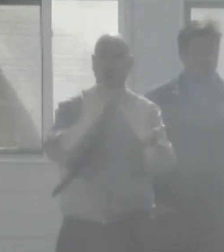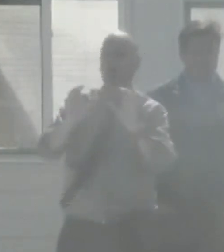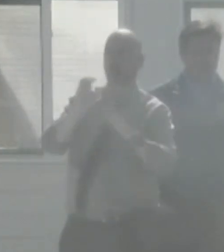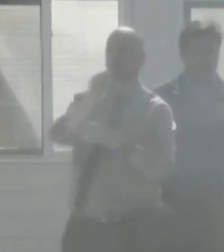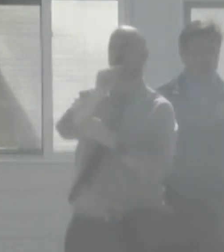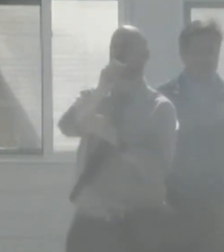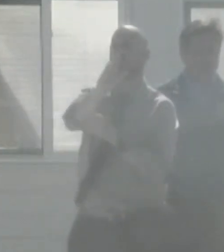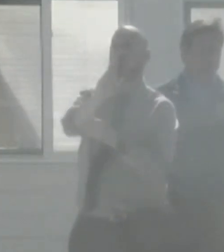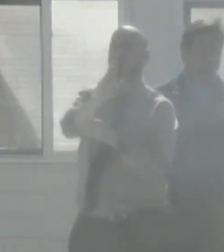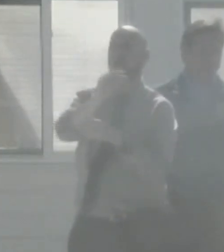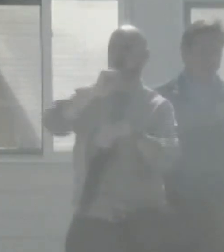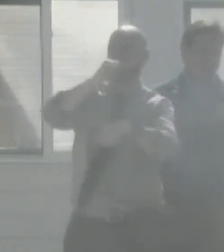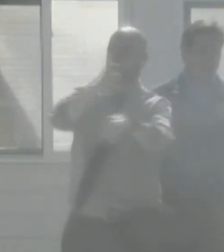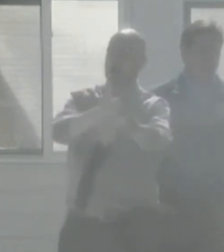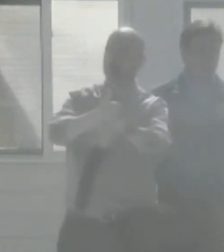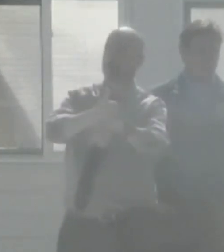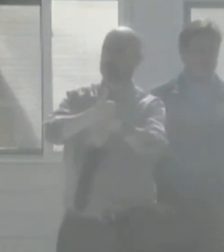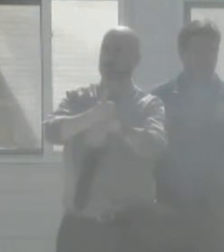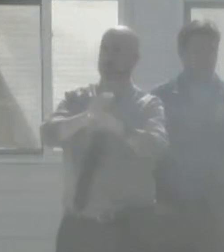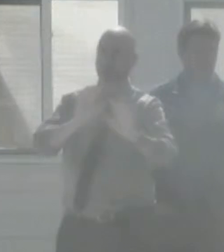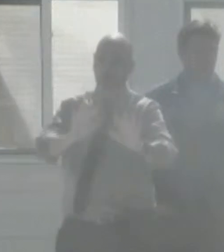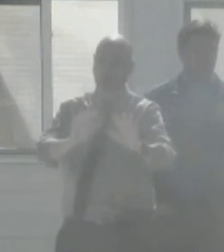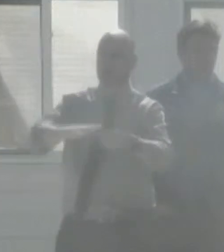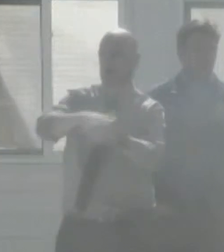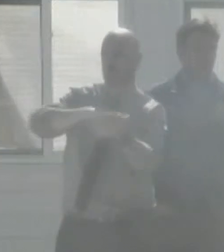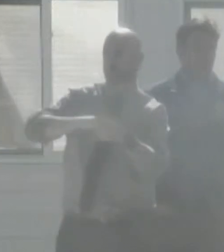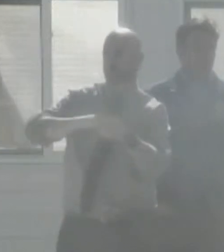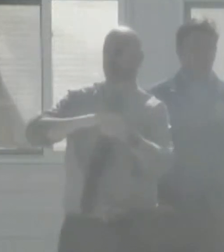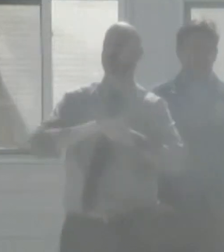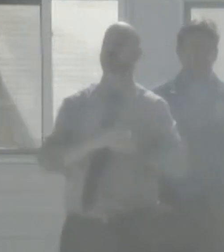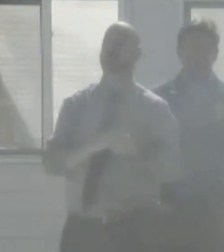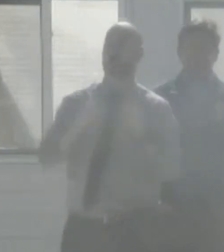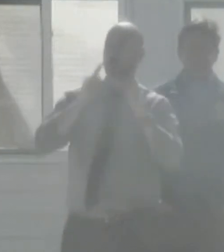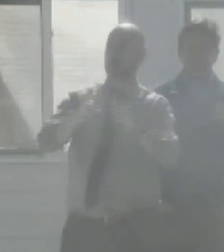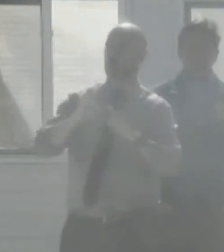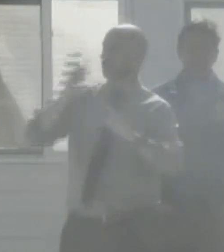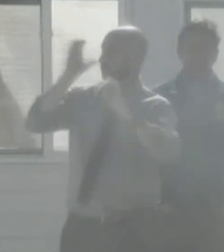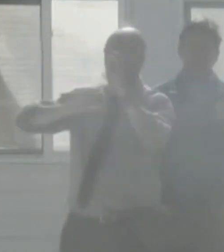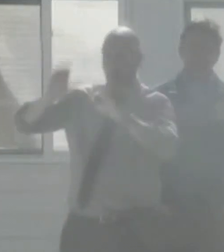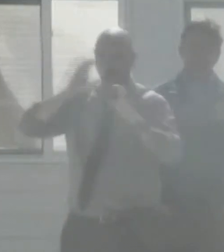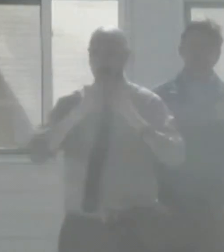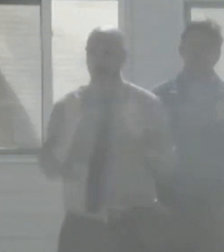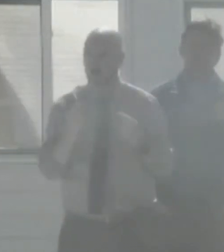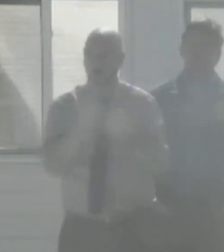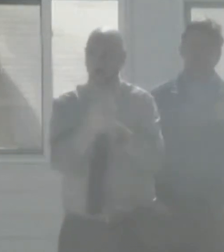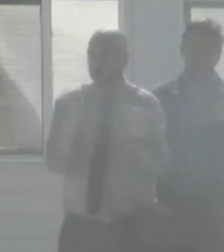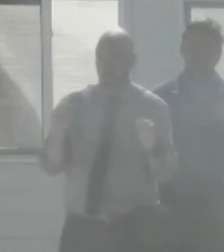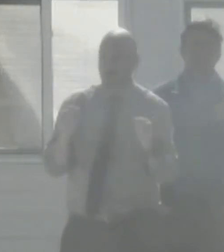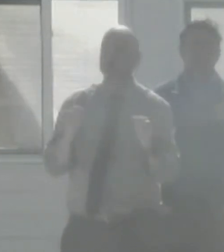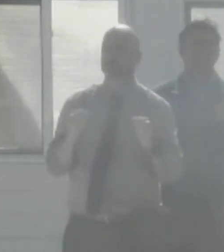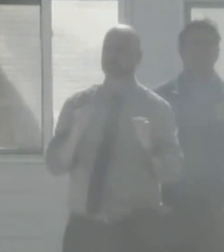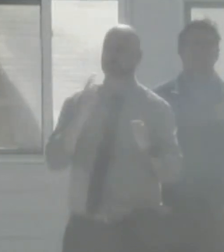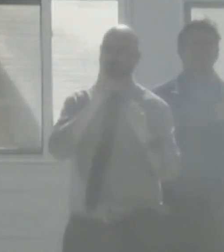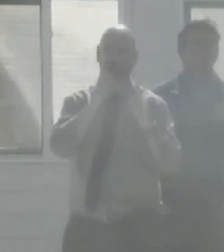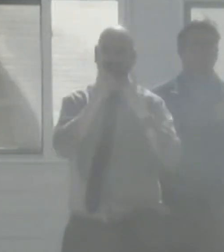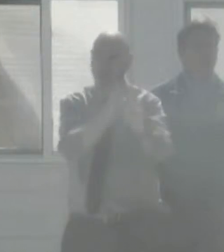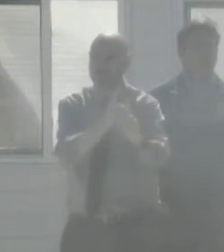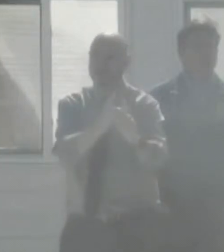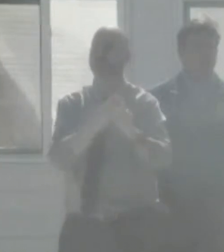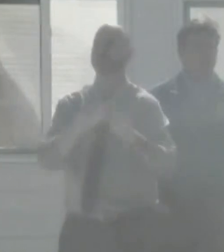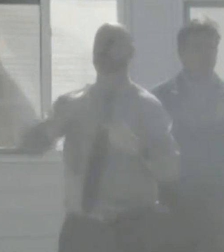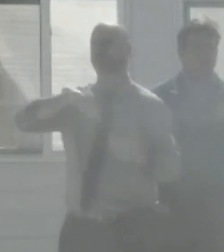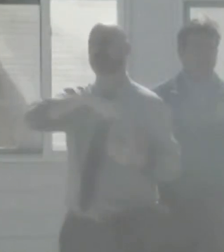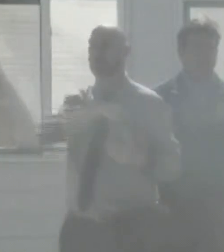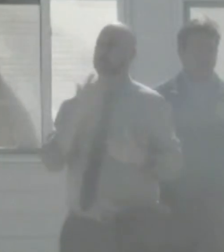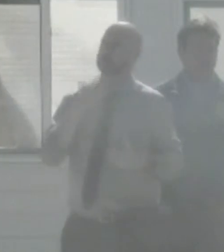worse. As these search and rescue missions continue to respond, as we continue to respond to Milton, please do not go